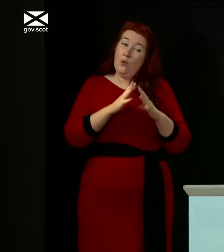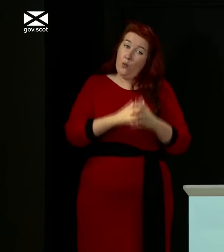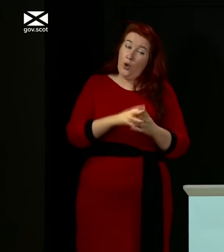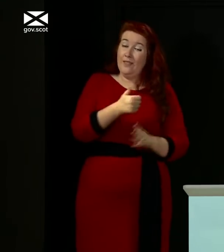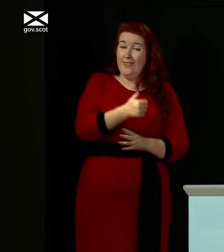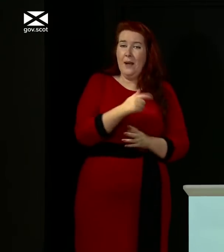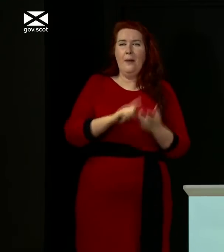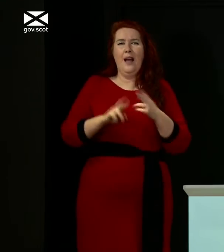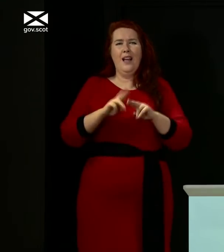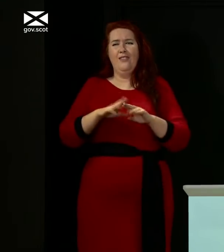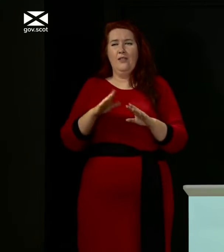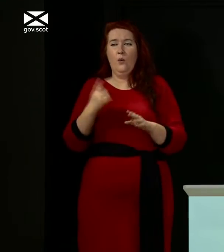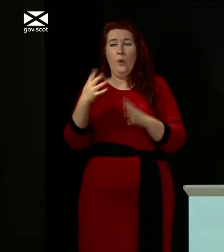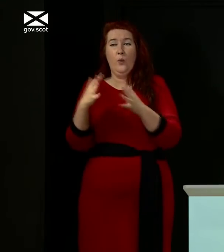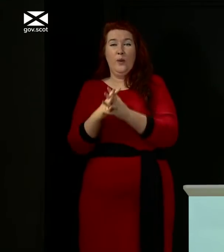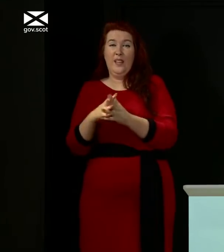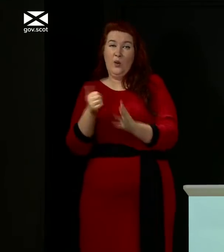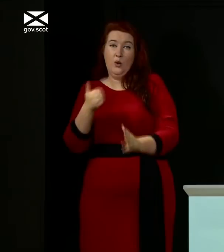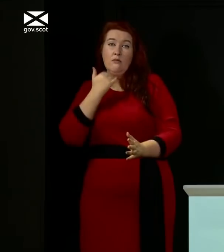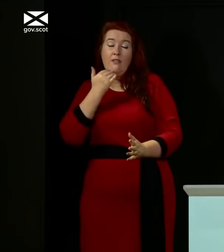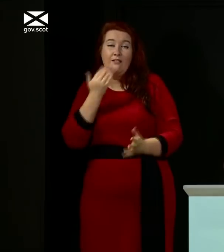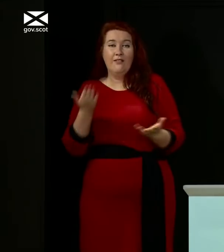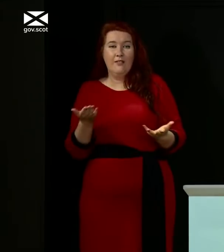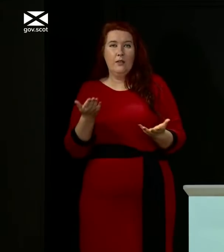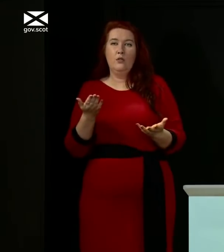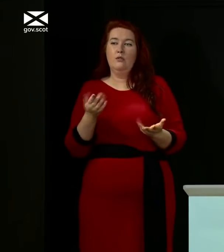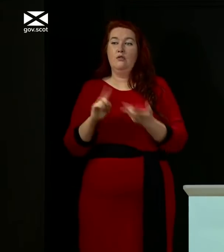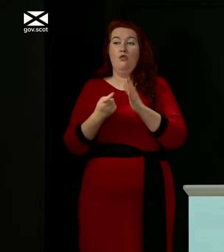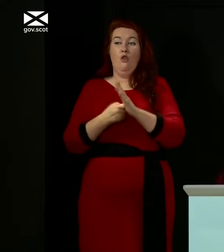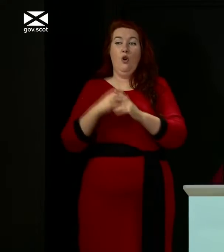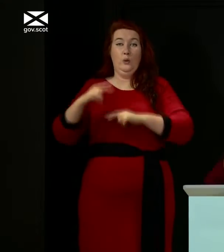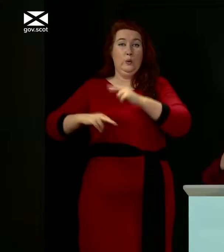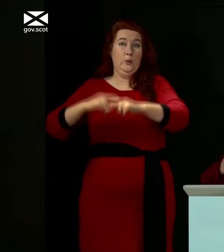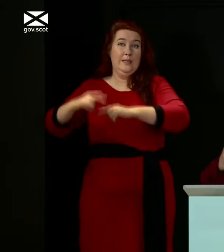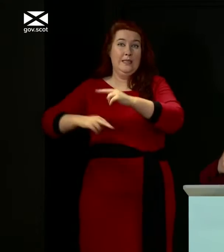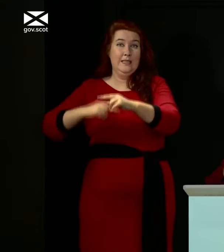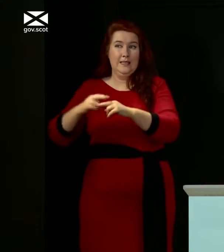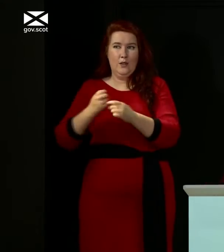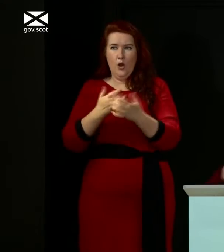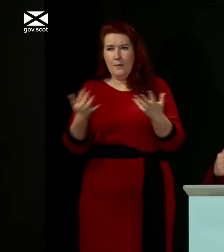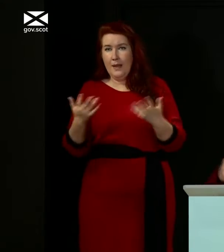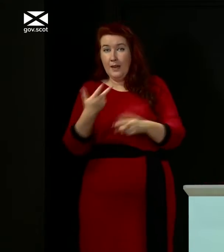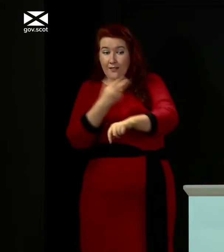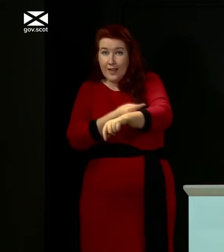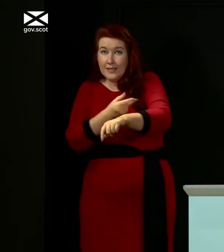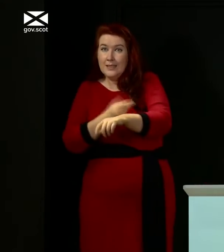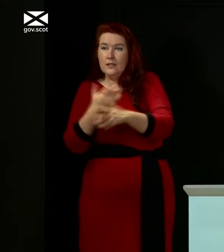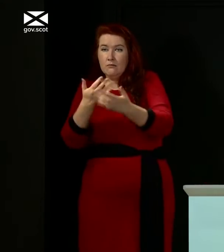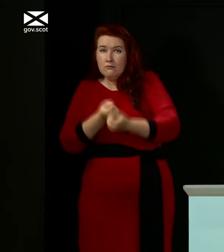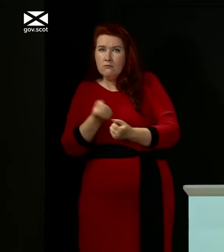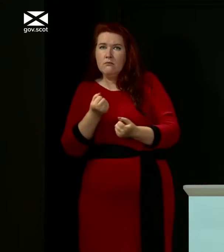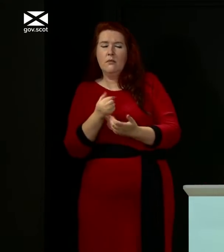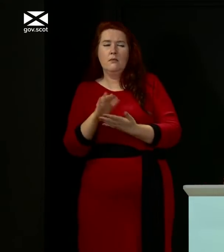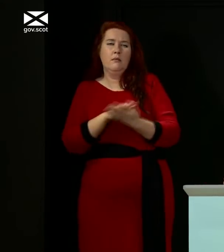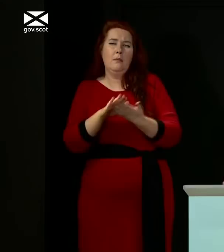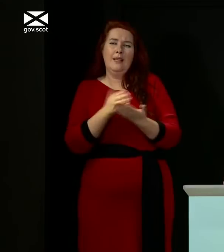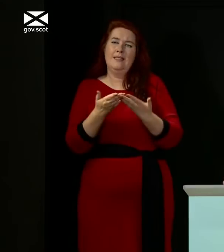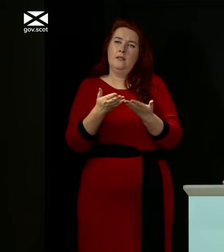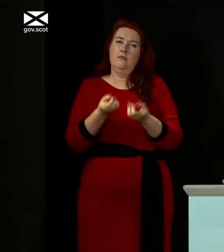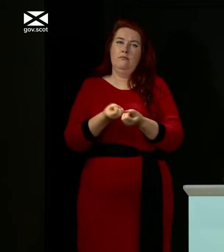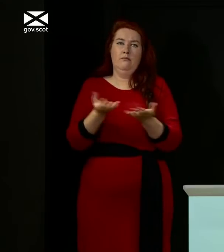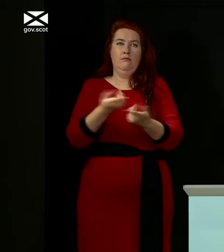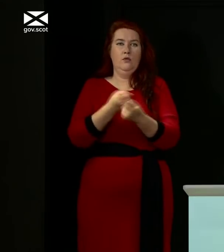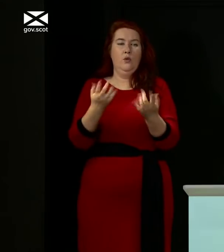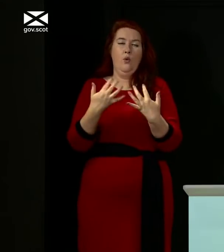we will do that. But if the answer to that is actually weekly or bi-weekly, may give us and give the public and the media what they need